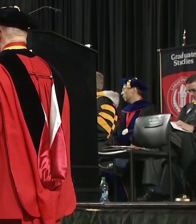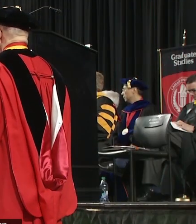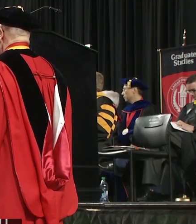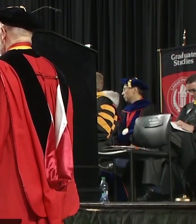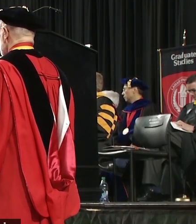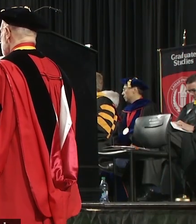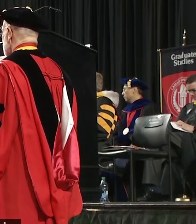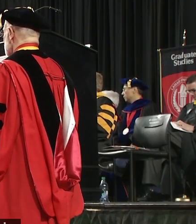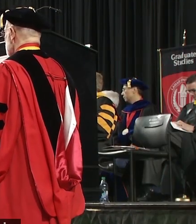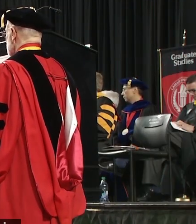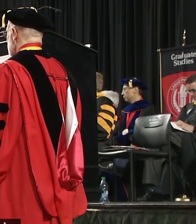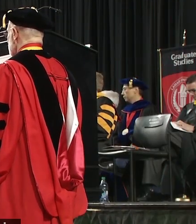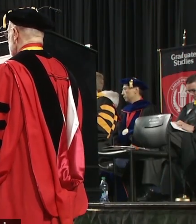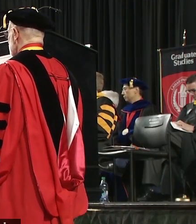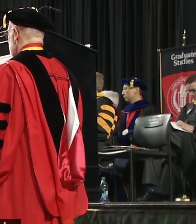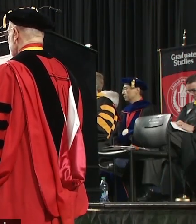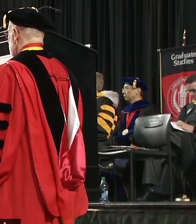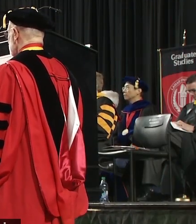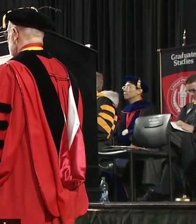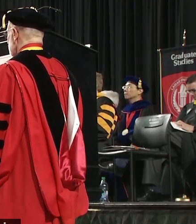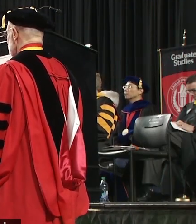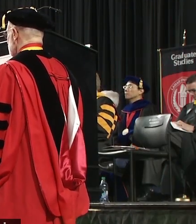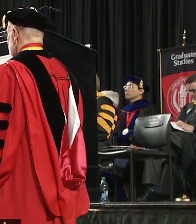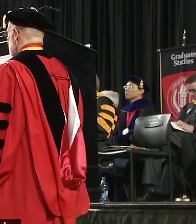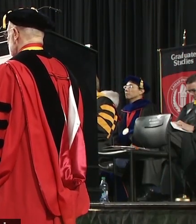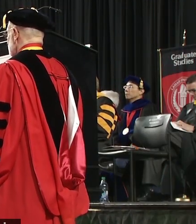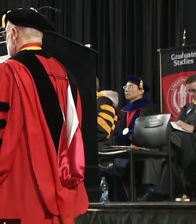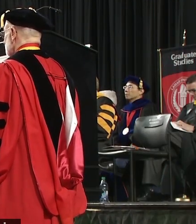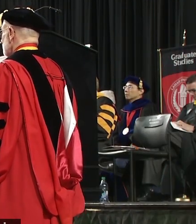Varius V. Johnson.